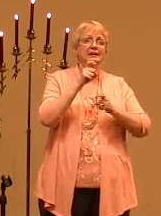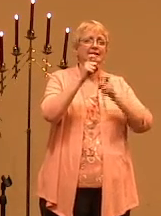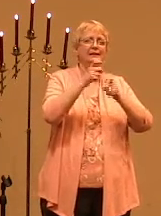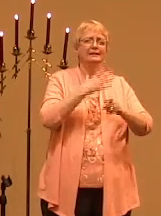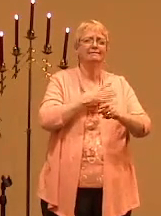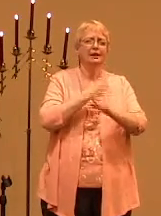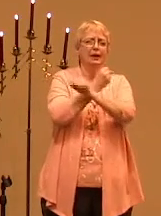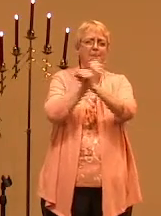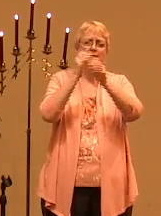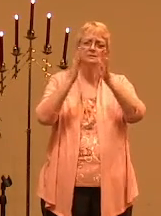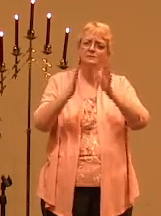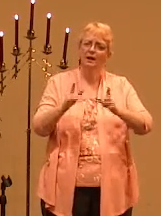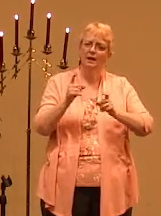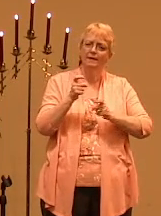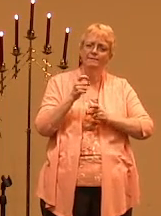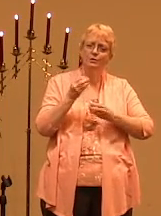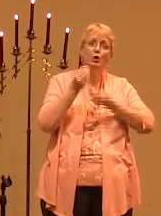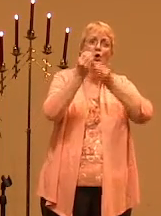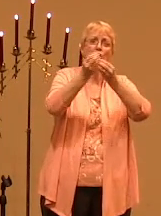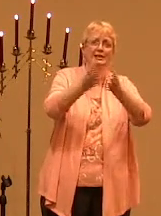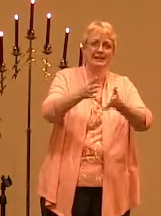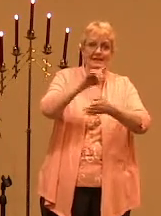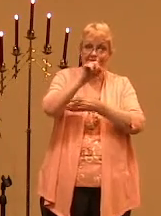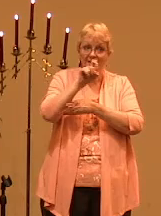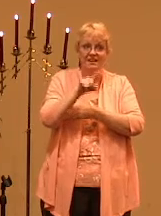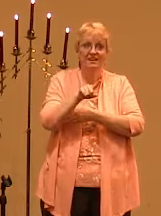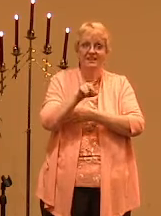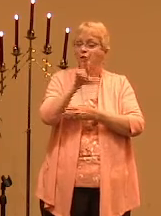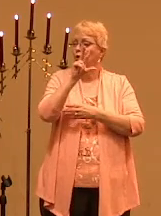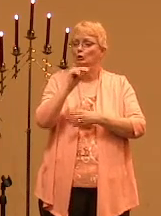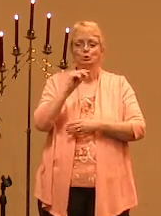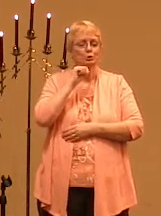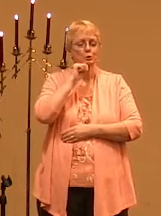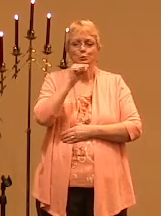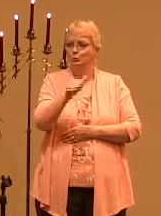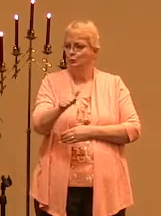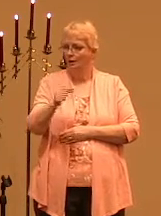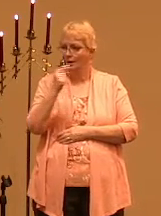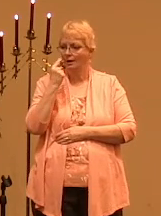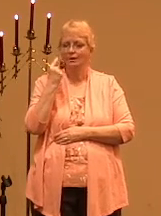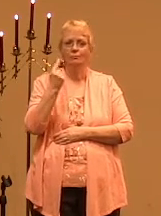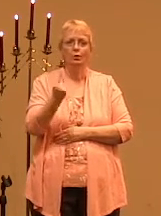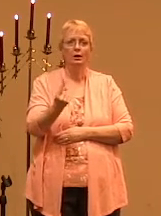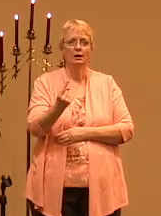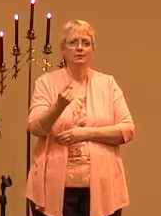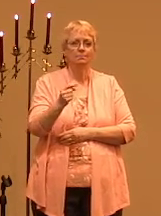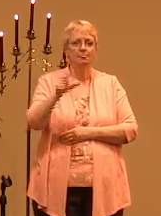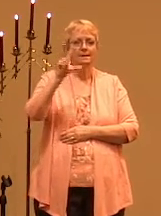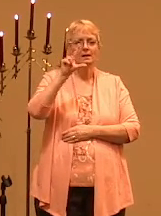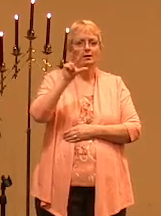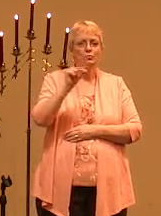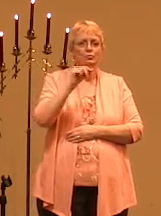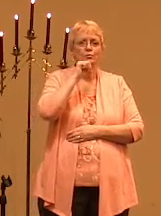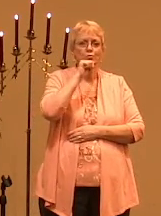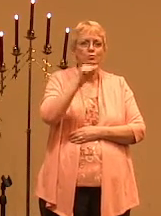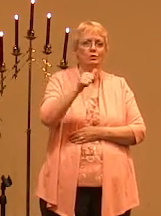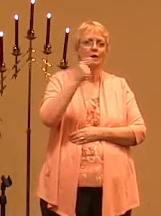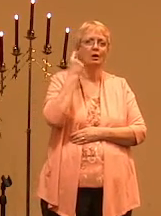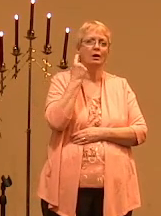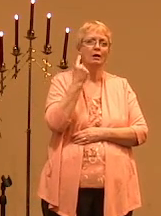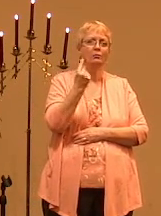there a gift like the Savior given? No, not one.